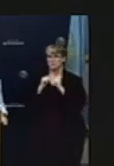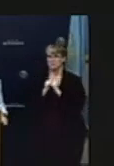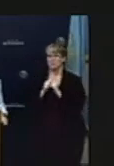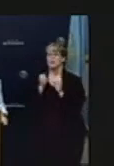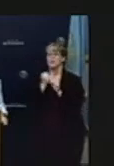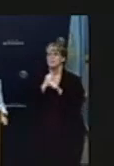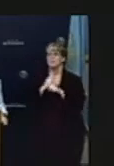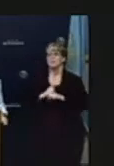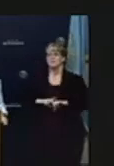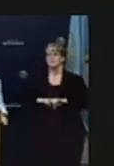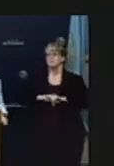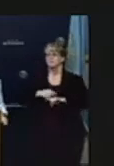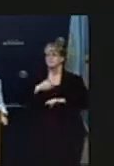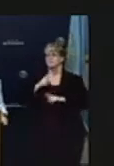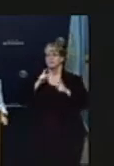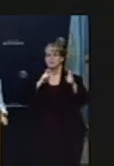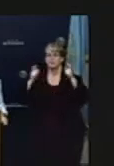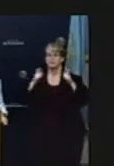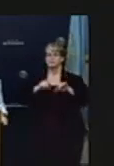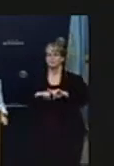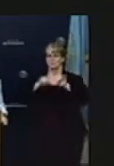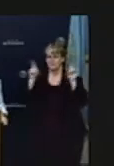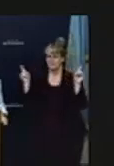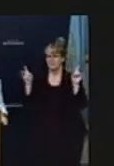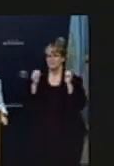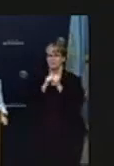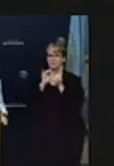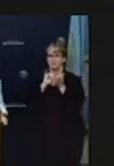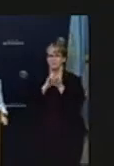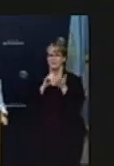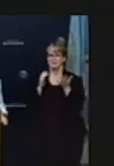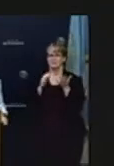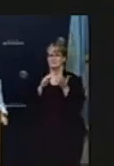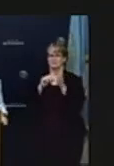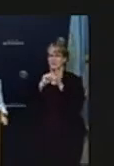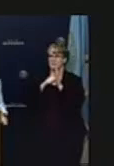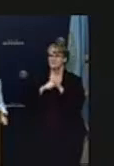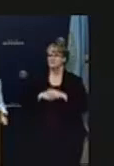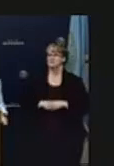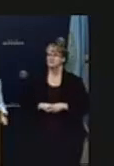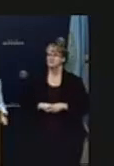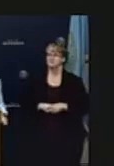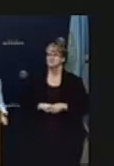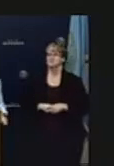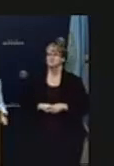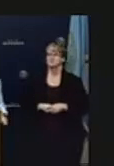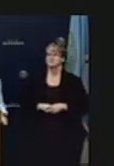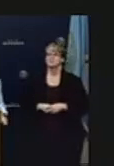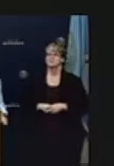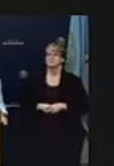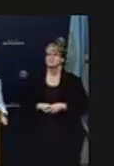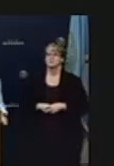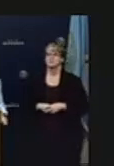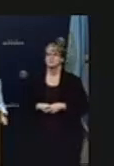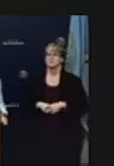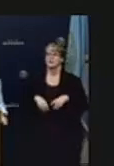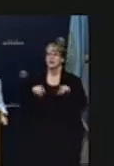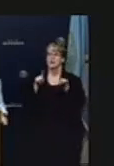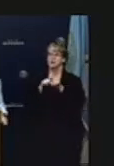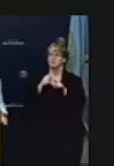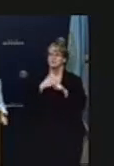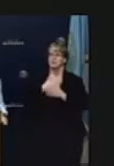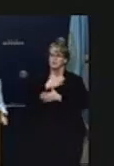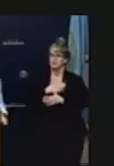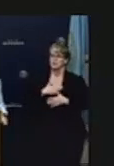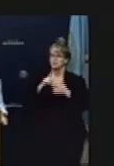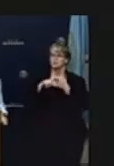in the world on where that peak hospital census is. I'd also like to express my appreciation to the governor, to the